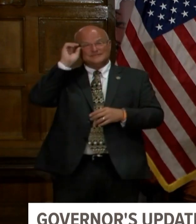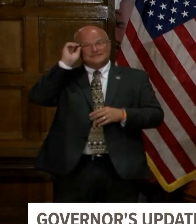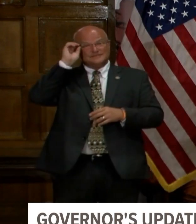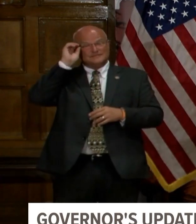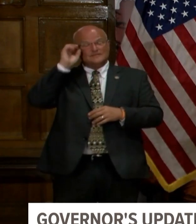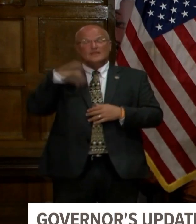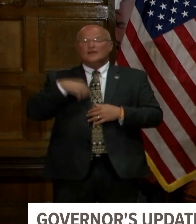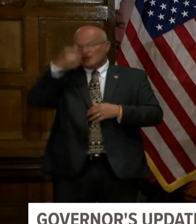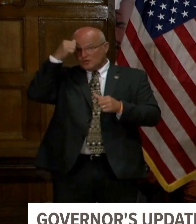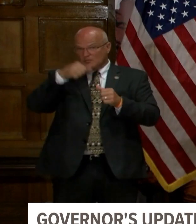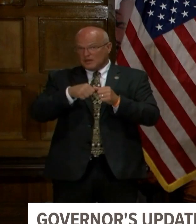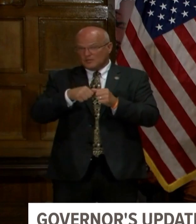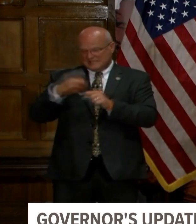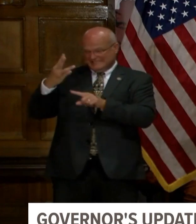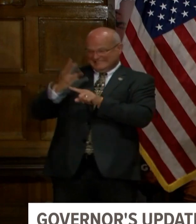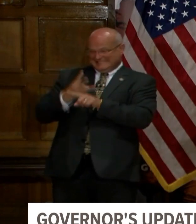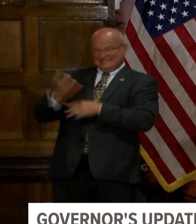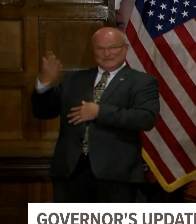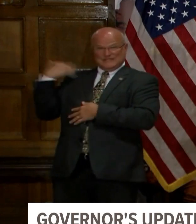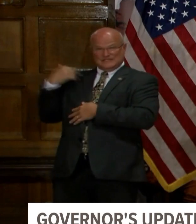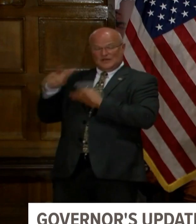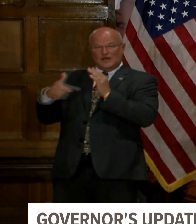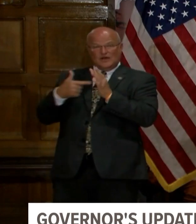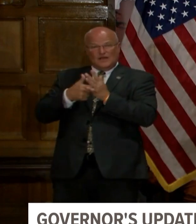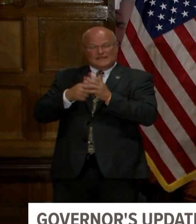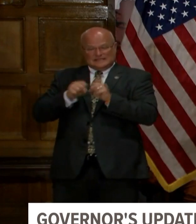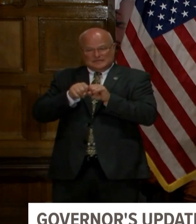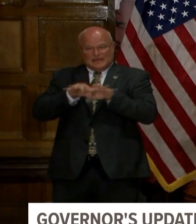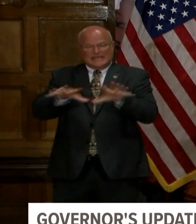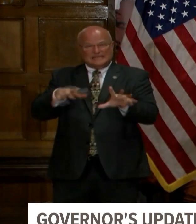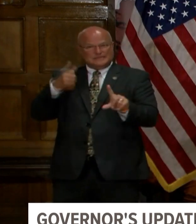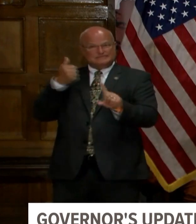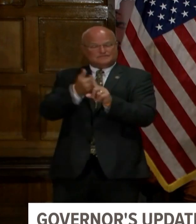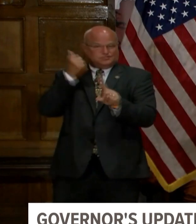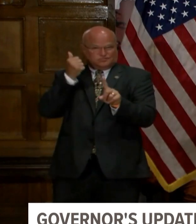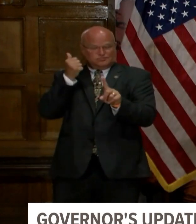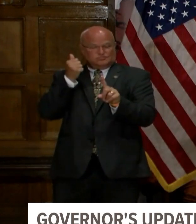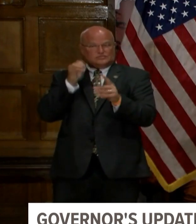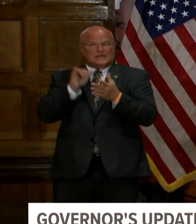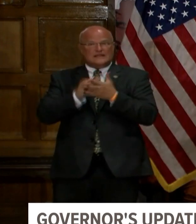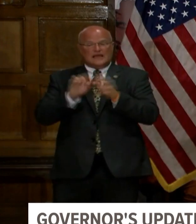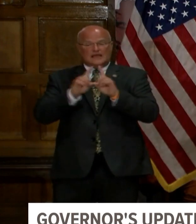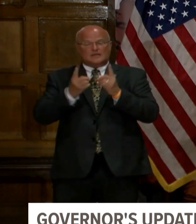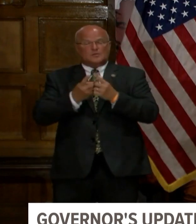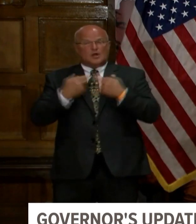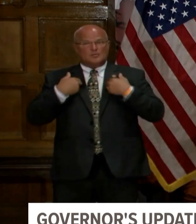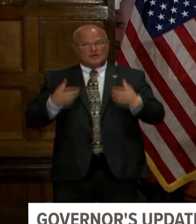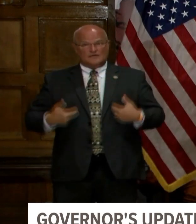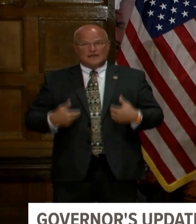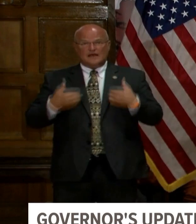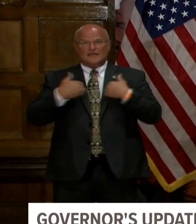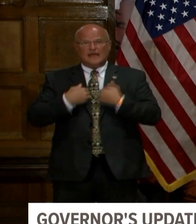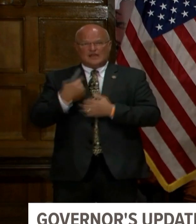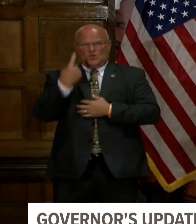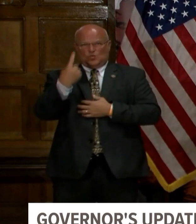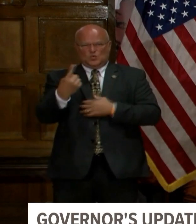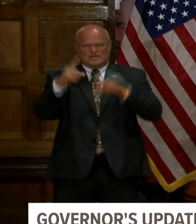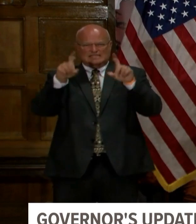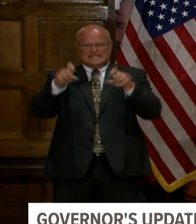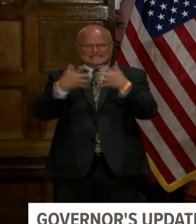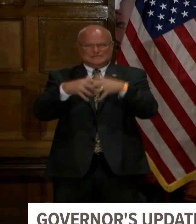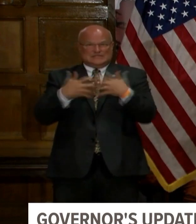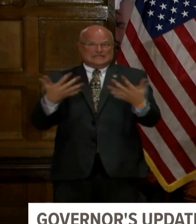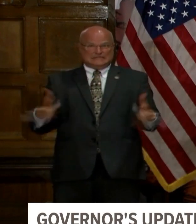you recall, 6 months ago, when this pandemic started, that the Department of Health had one testing